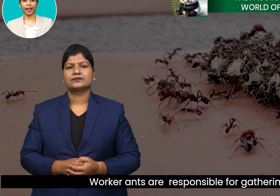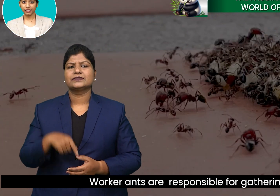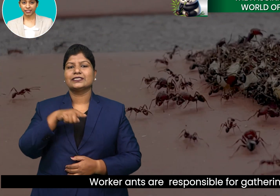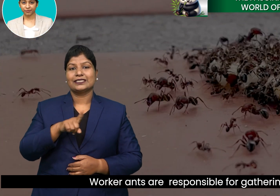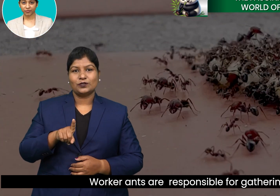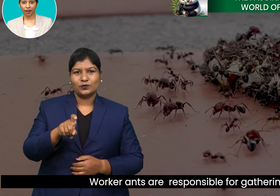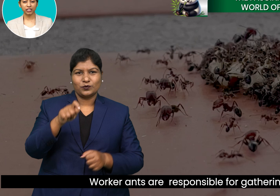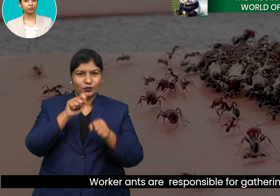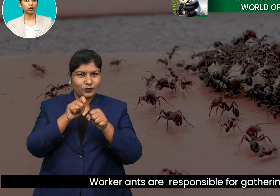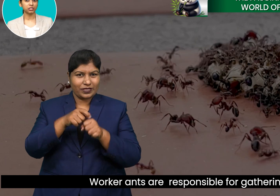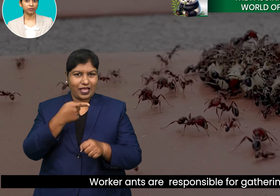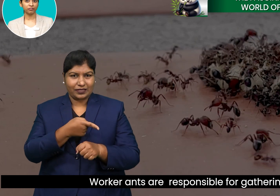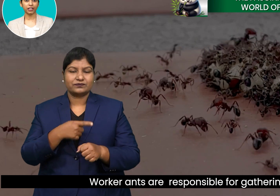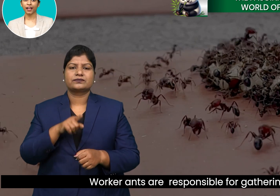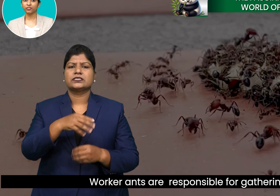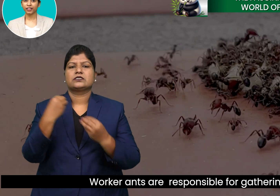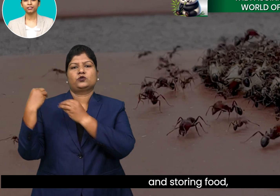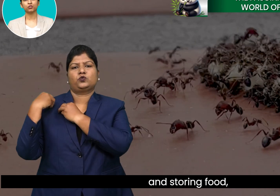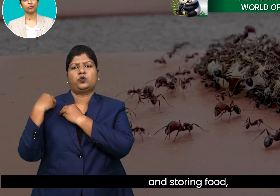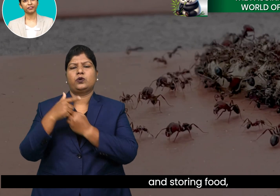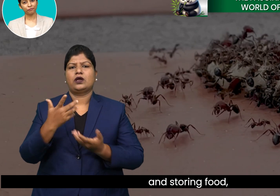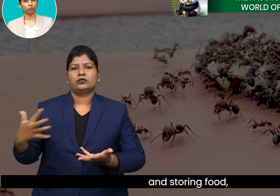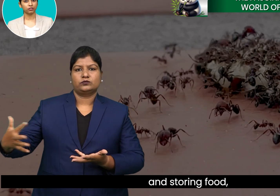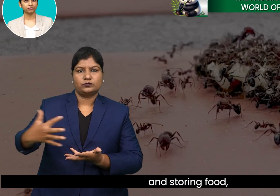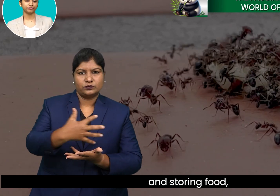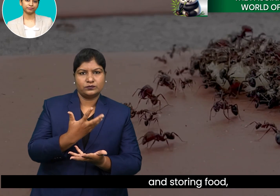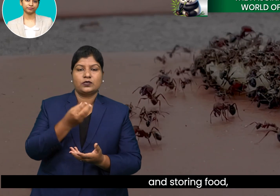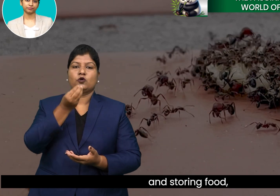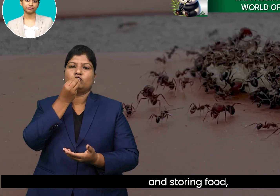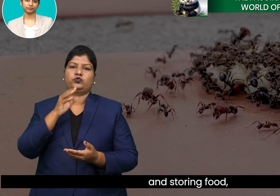Worker ants are responsible for gathering and storing food,